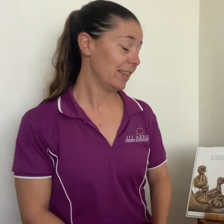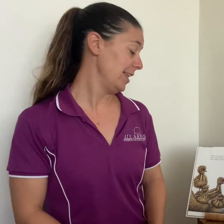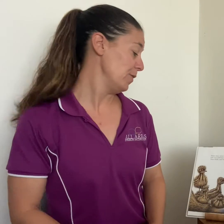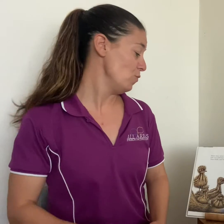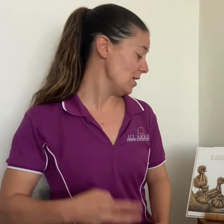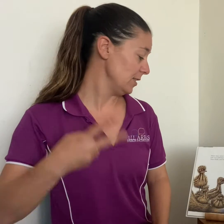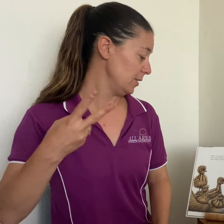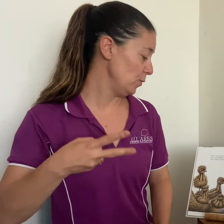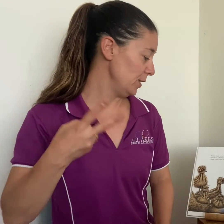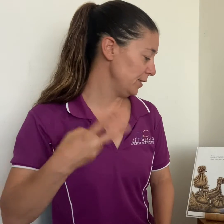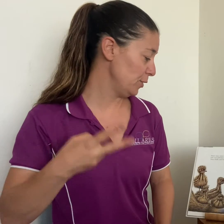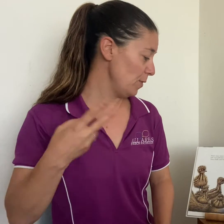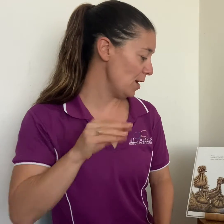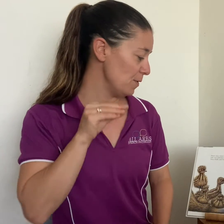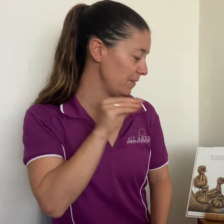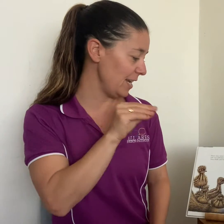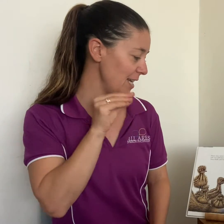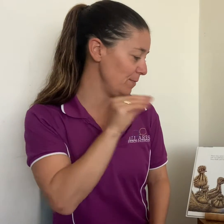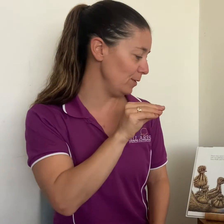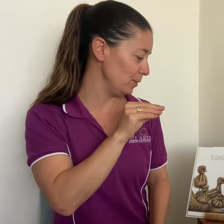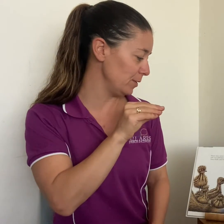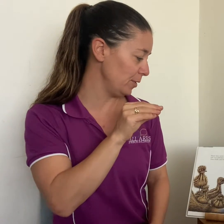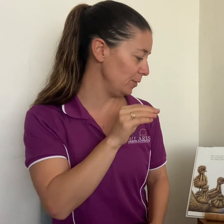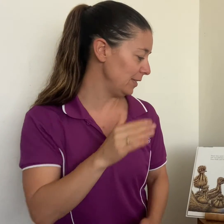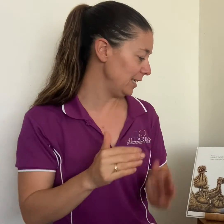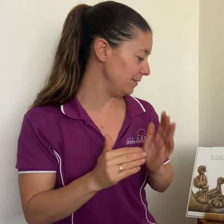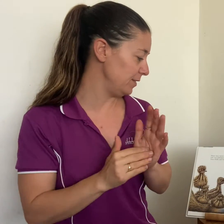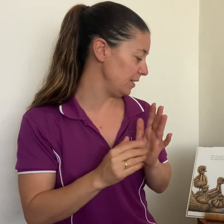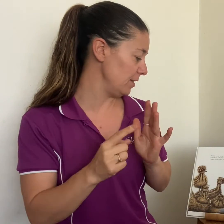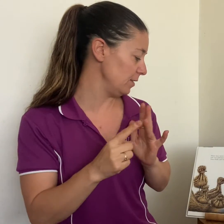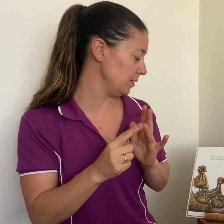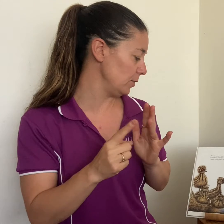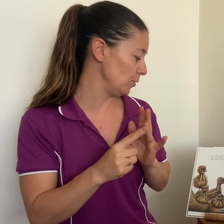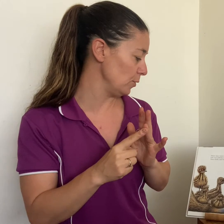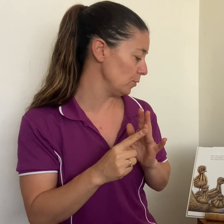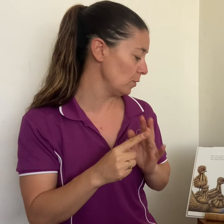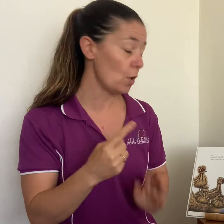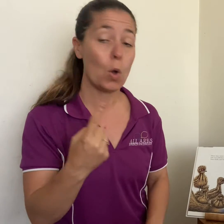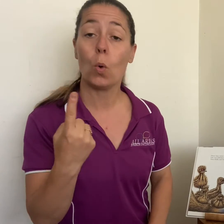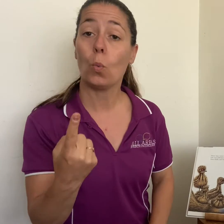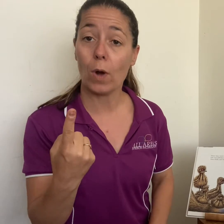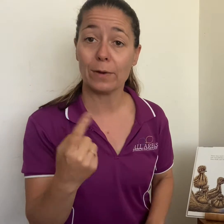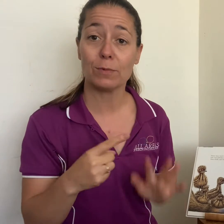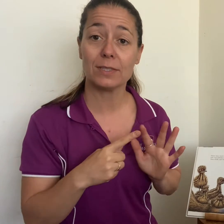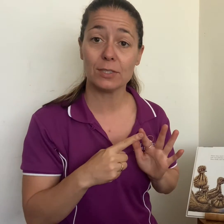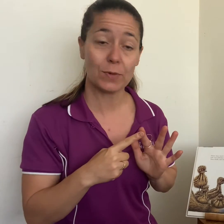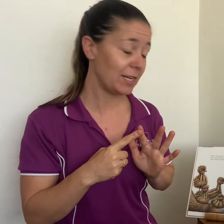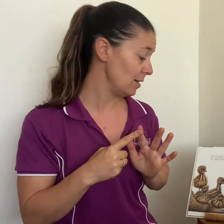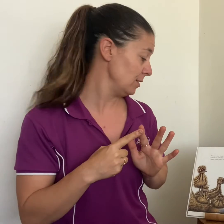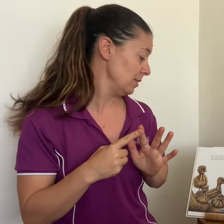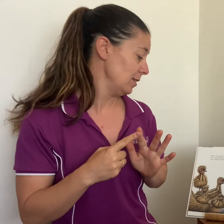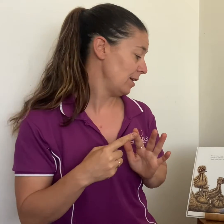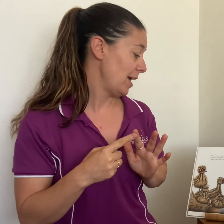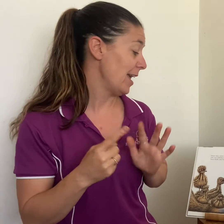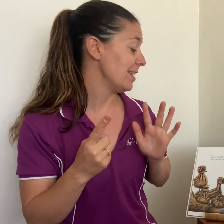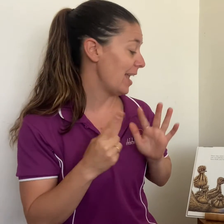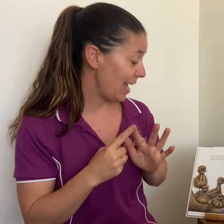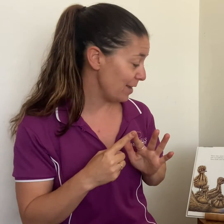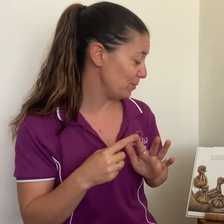There once were 12 emus who lived in the zoo. One was Edwina and Edward